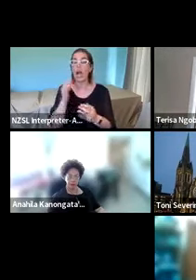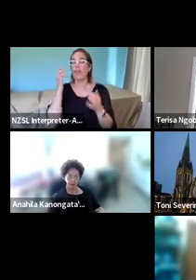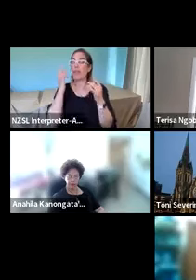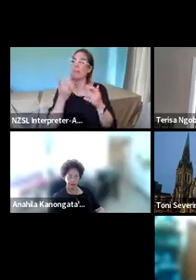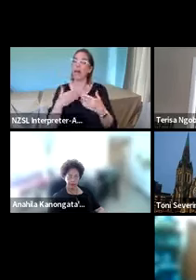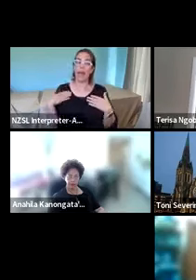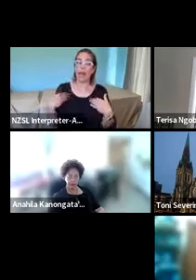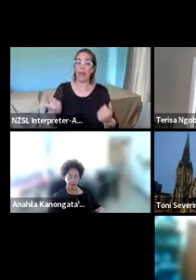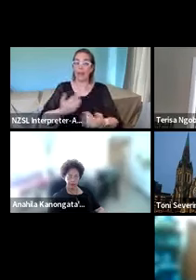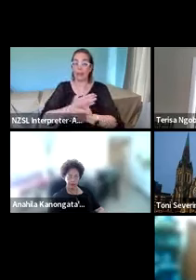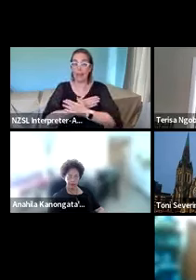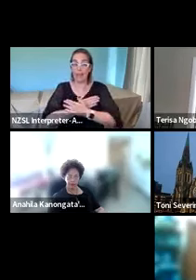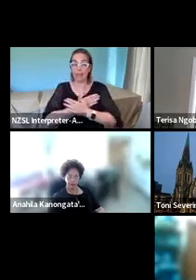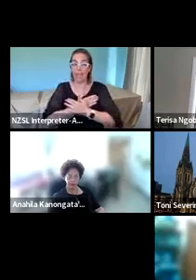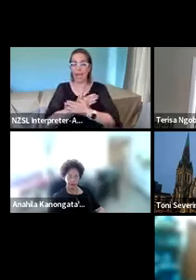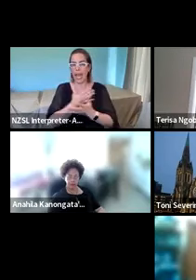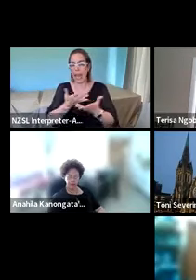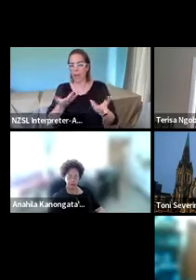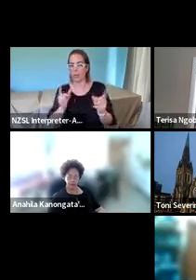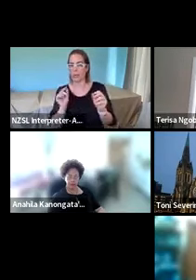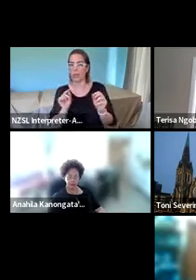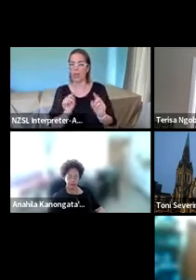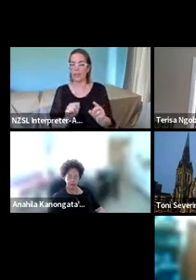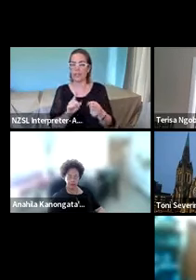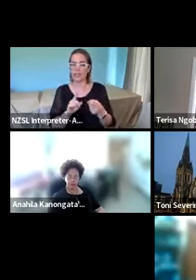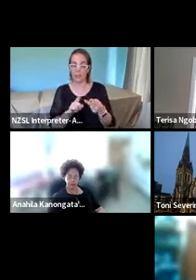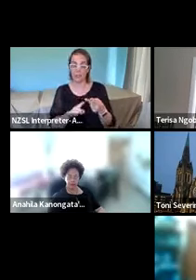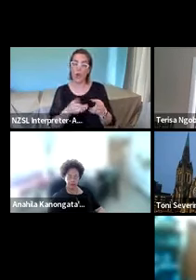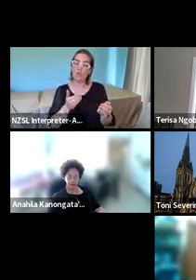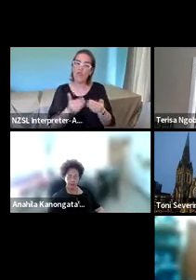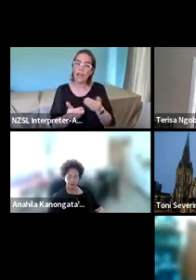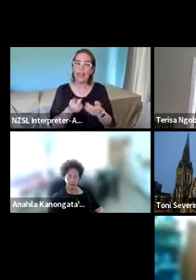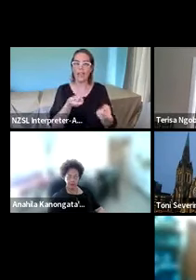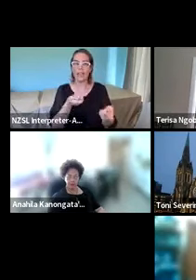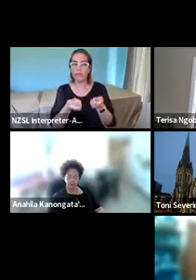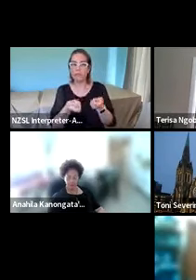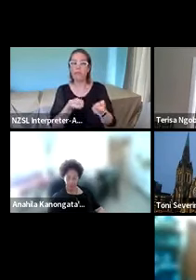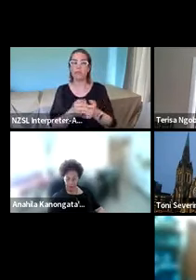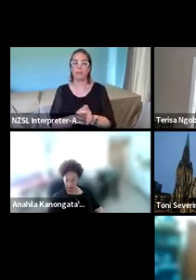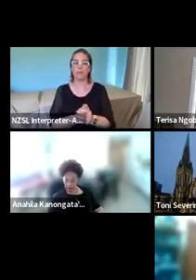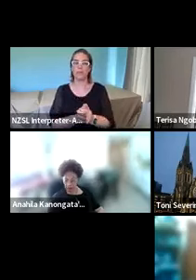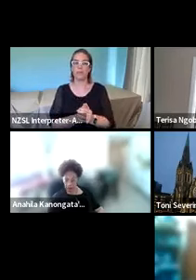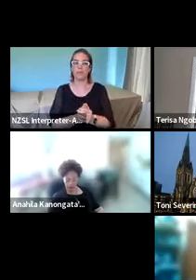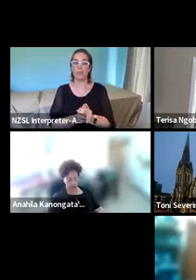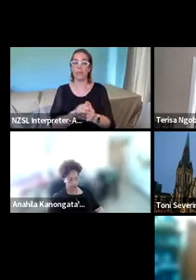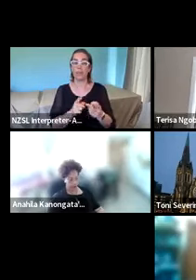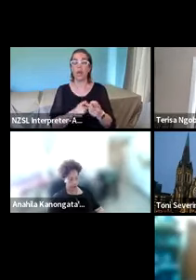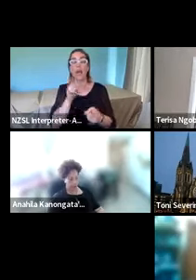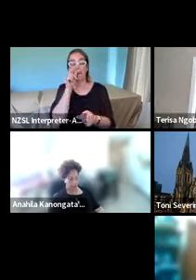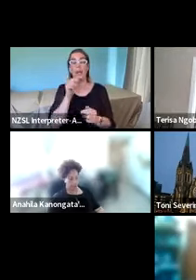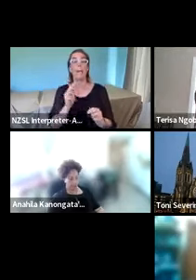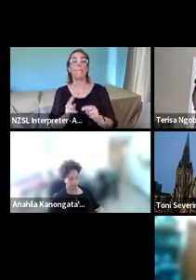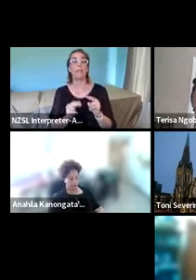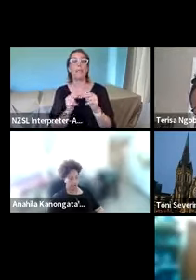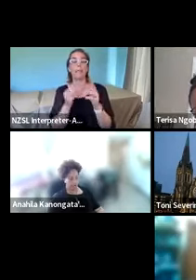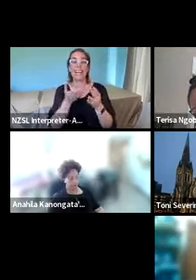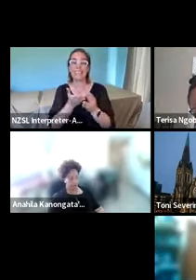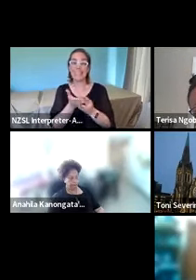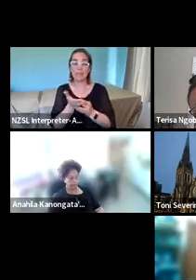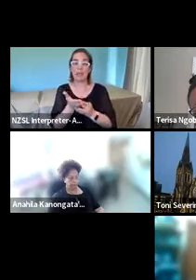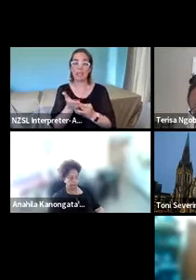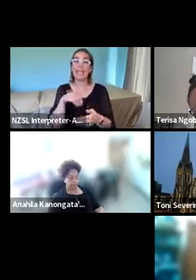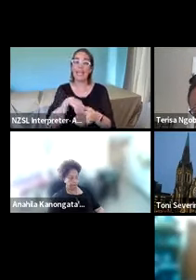about how we do that in terms of regulations and notifications, and you could build in accessibility into